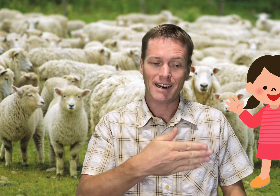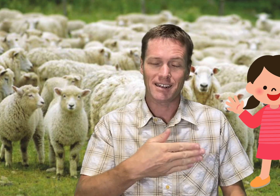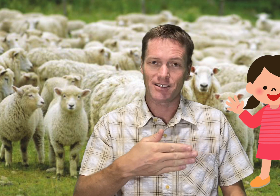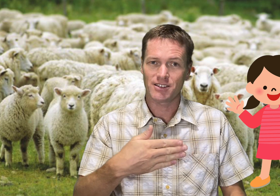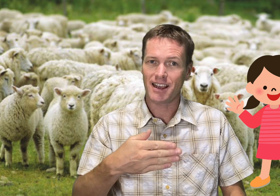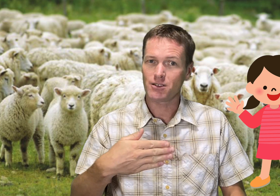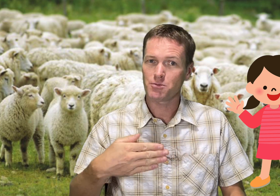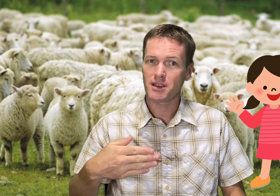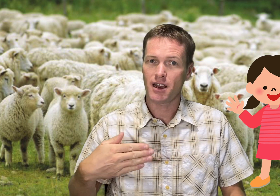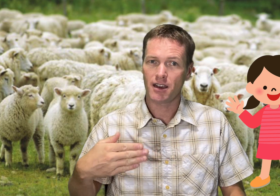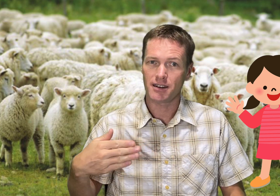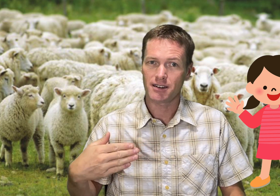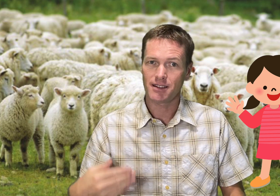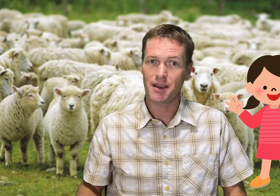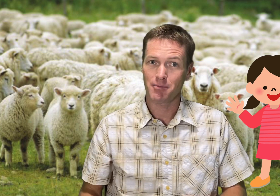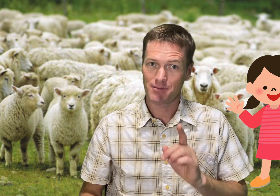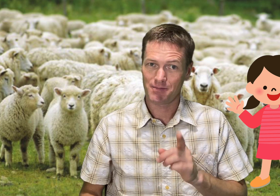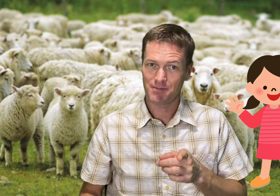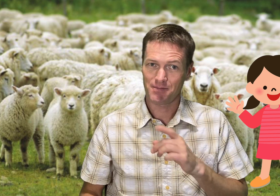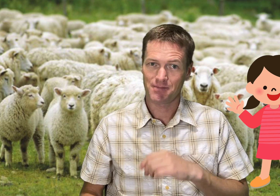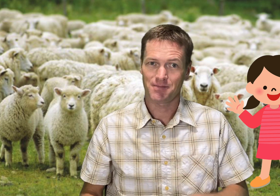wagging their tails behind them.